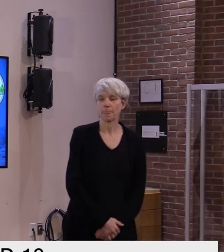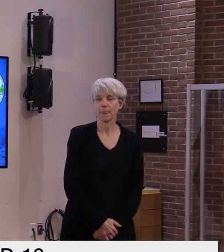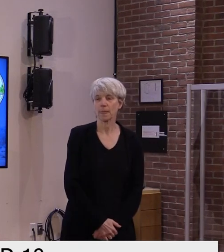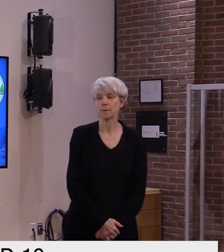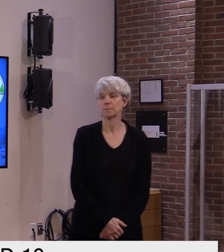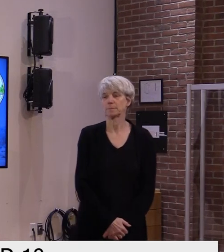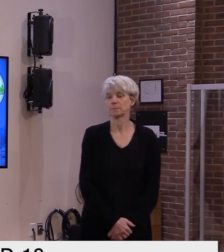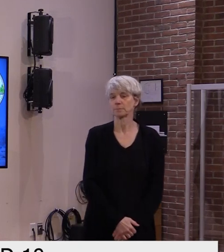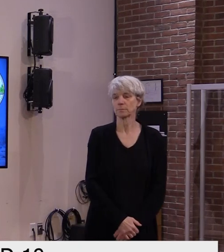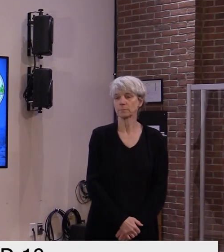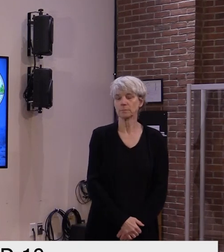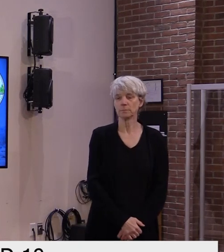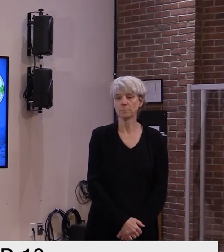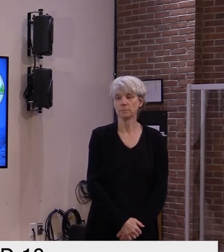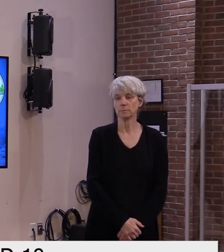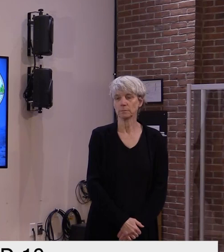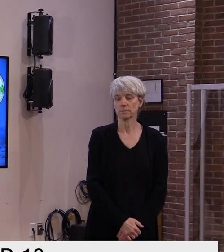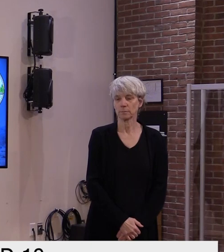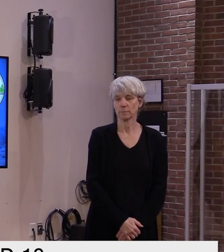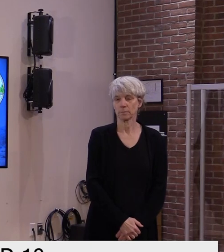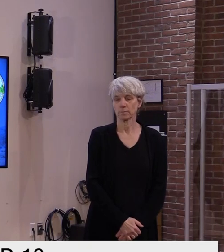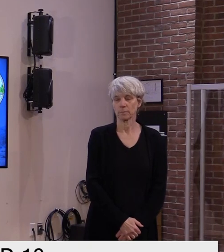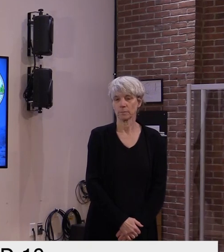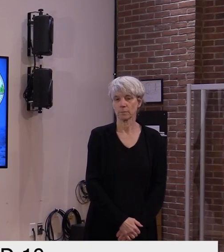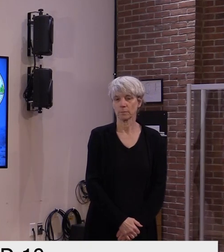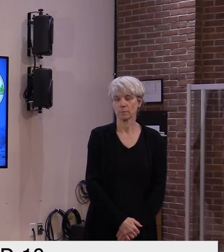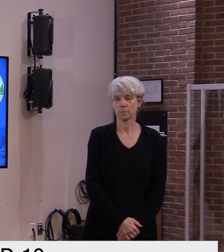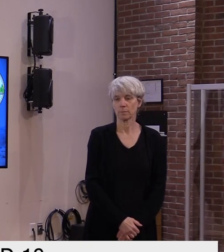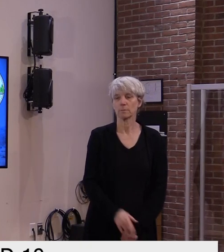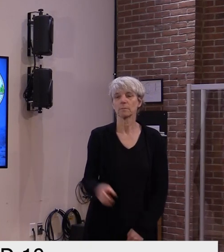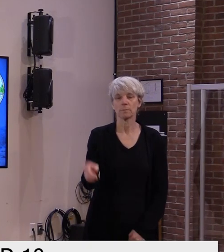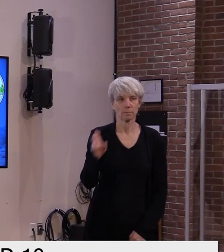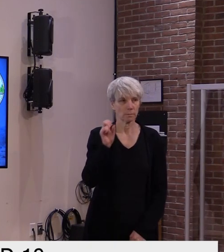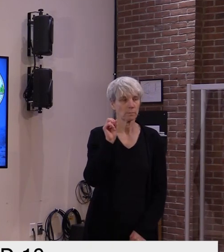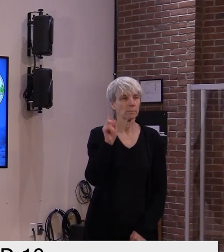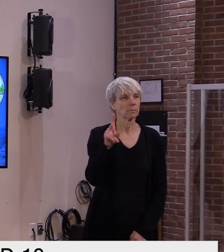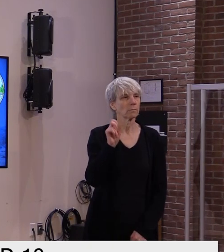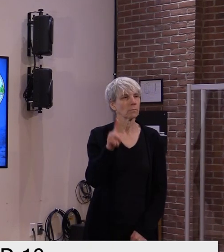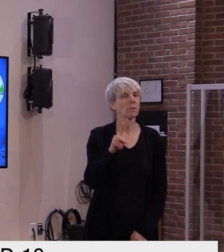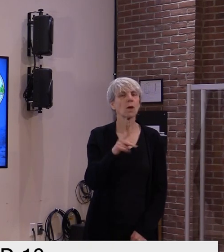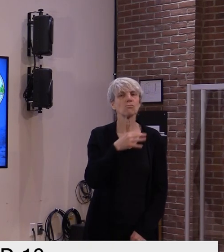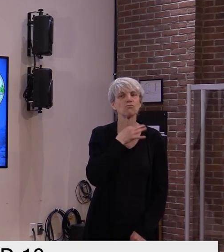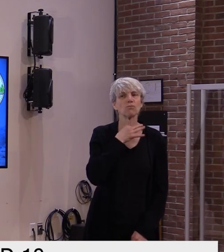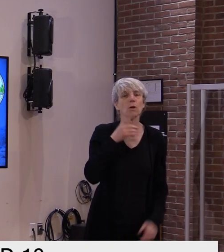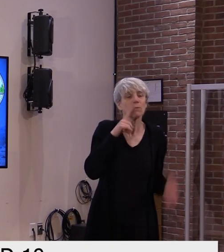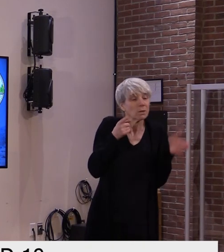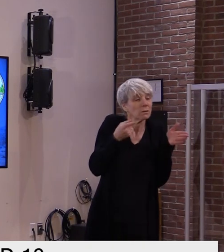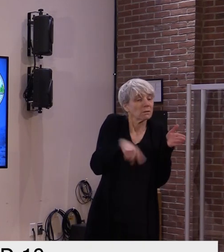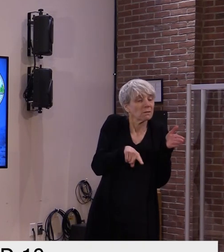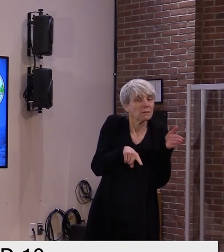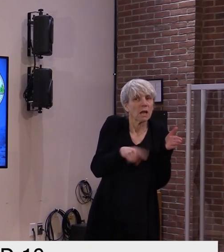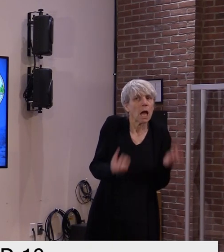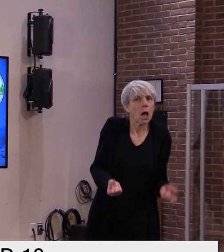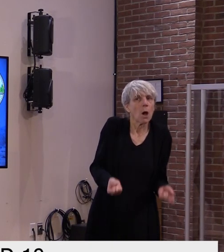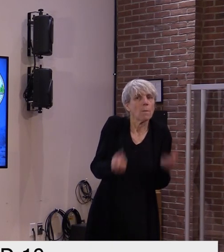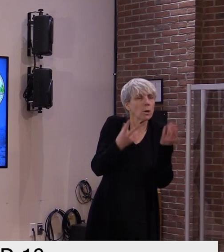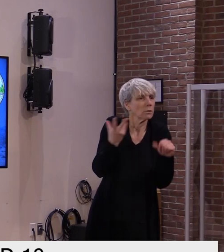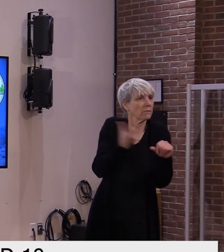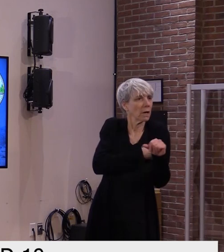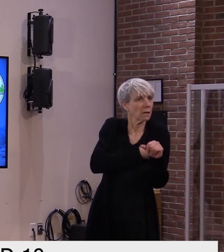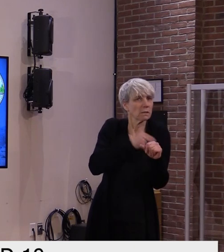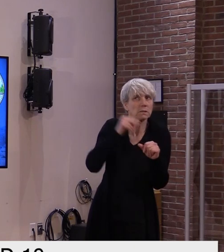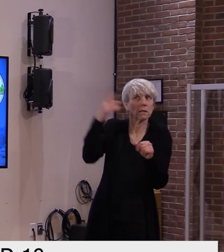Okay, and do you know anything about next week's shipment volume yet? And whether you'll be getting